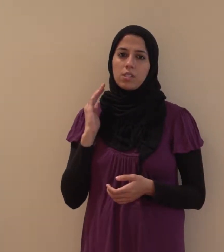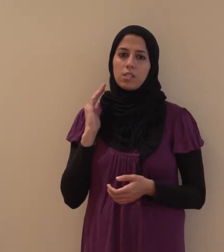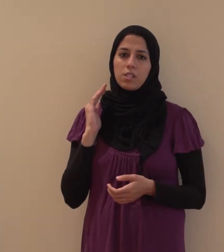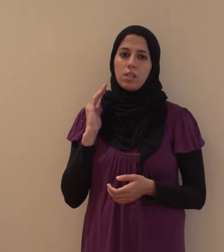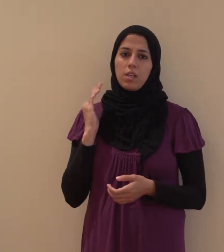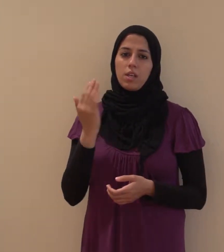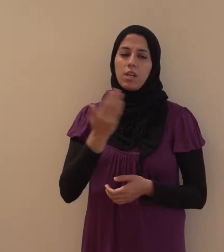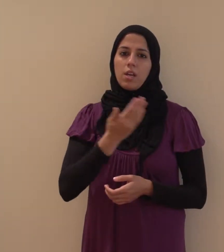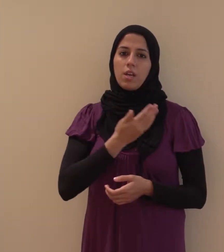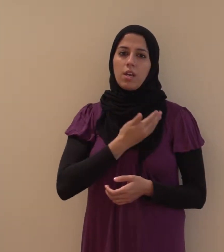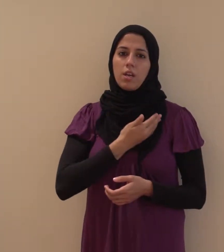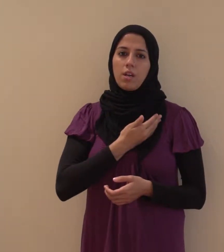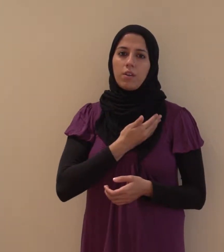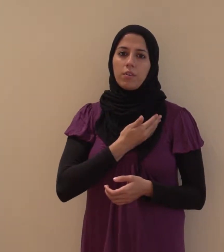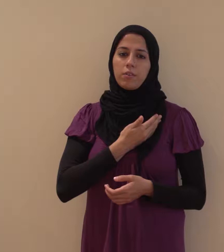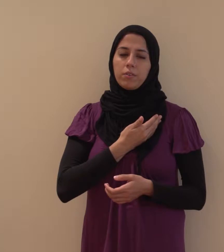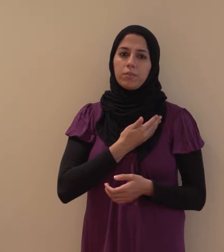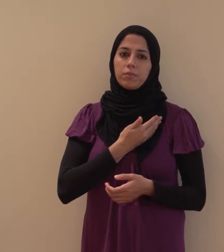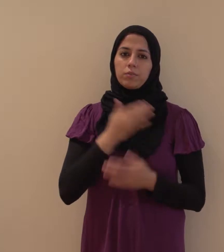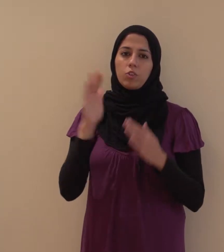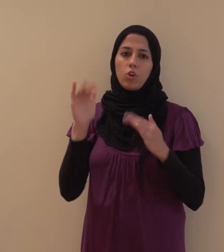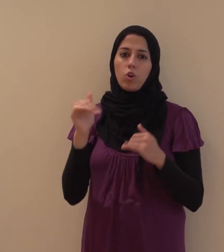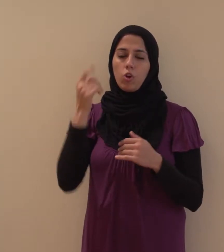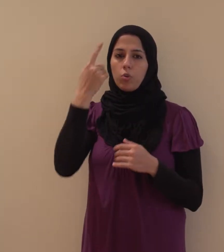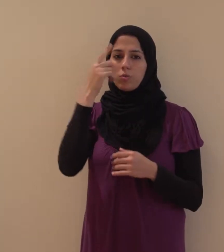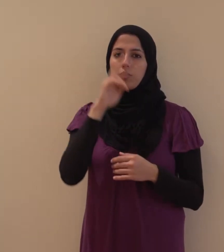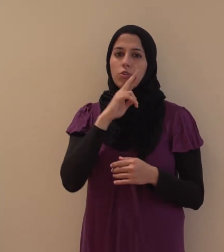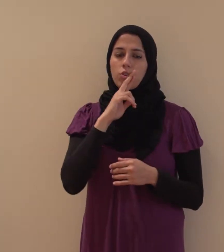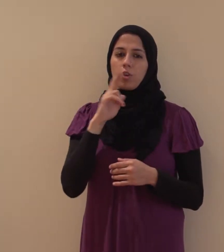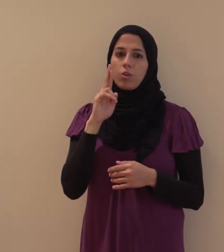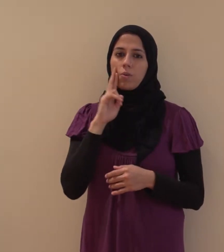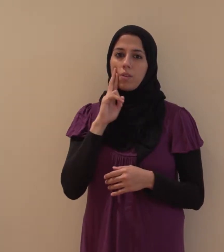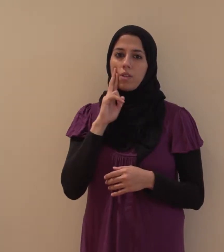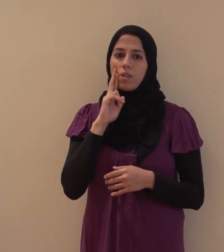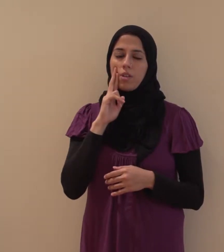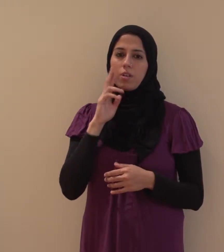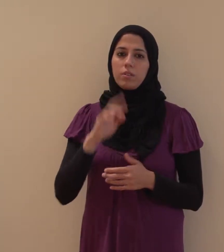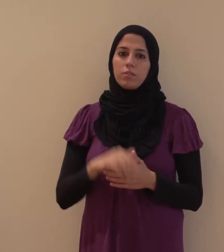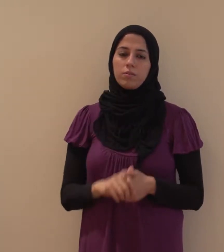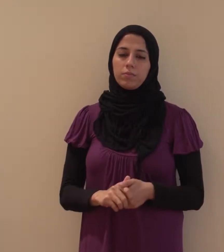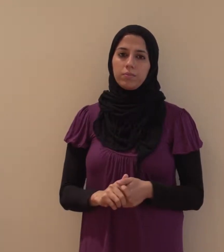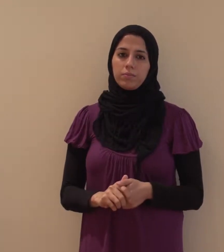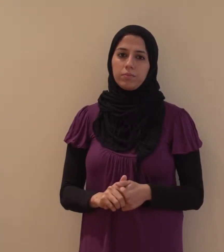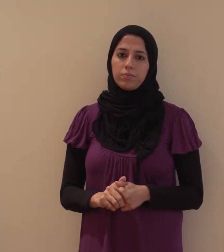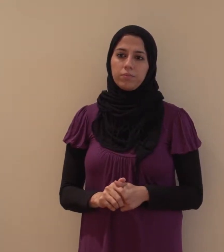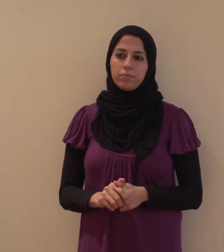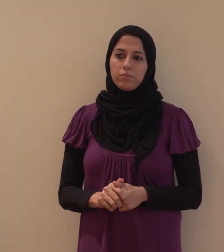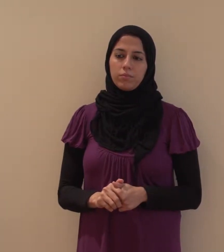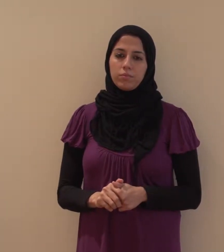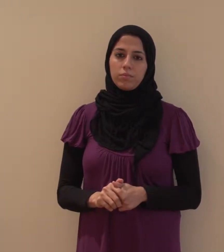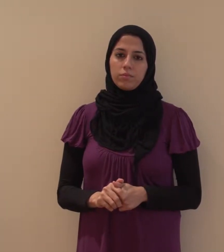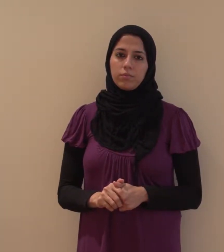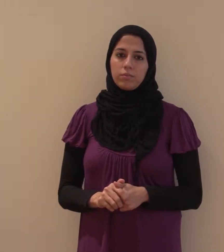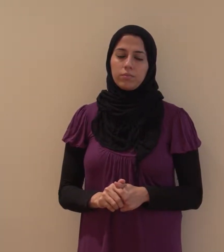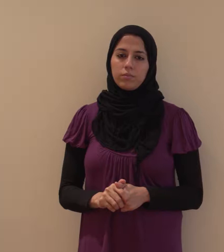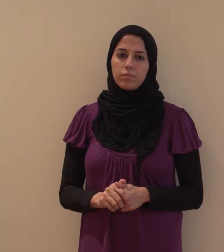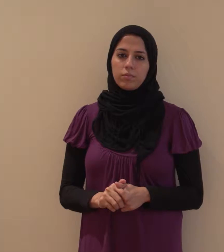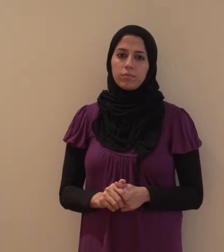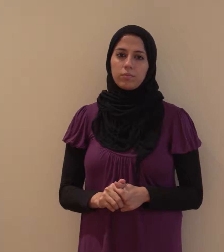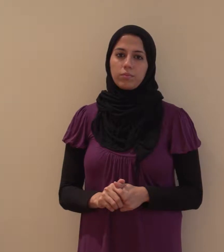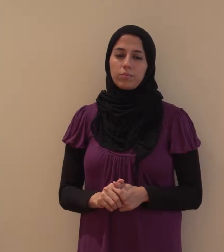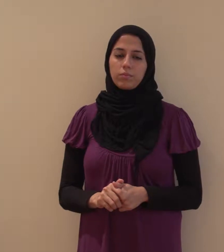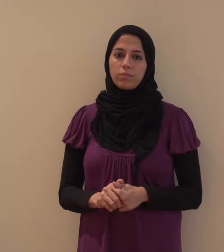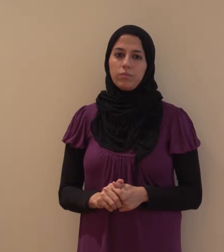Ramadan. So inshallah, we will talk about these things. When we talk about the month of Ramadan,